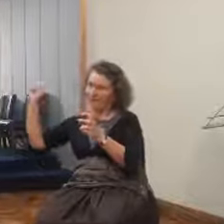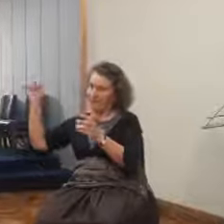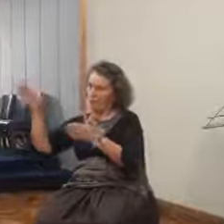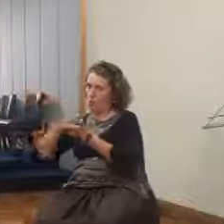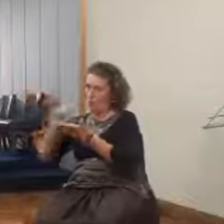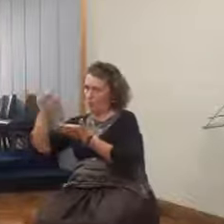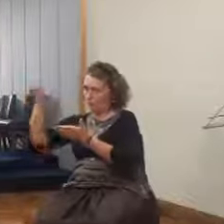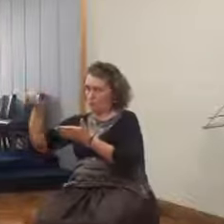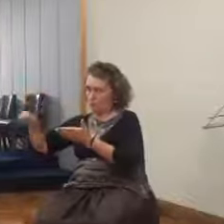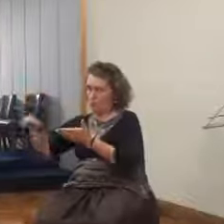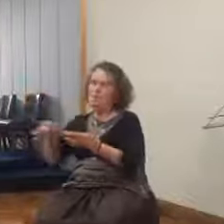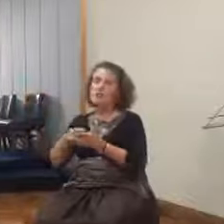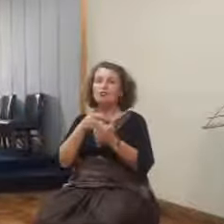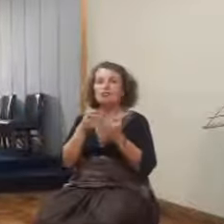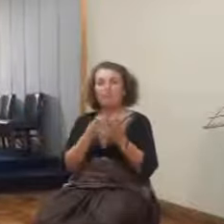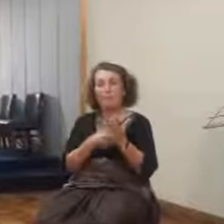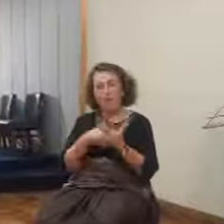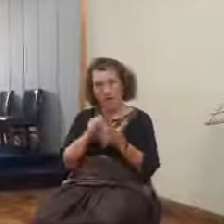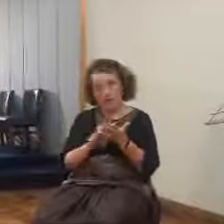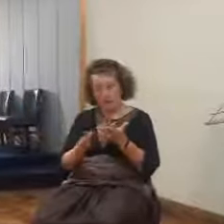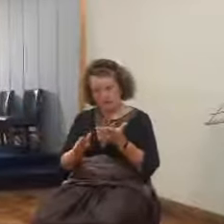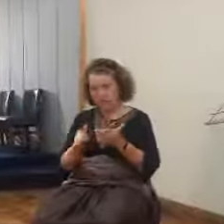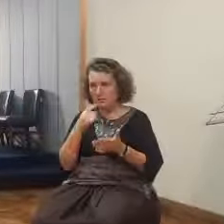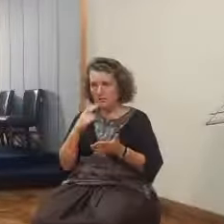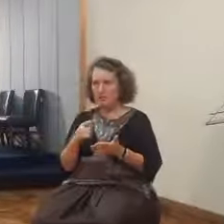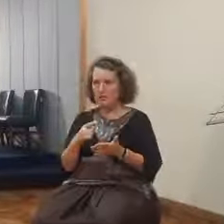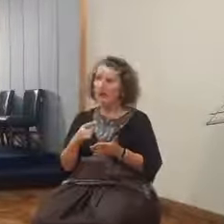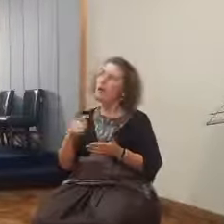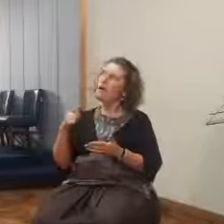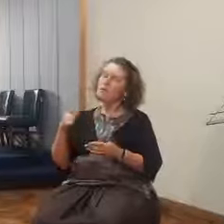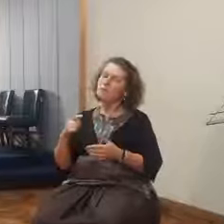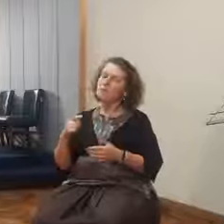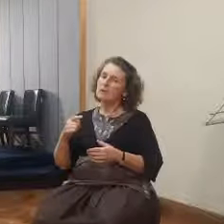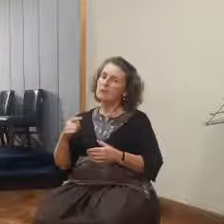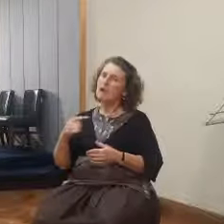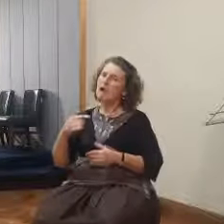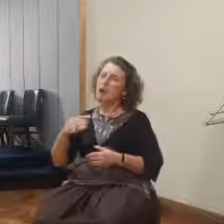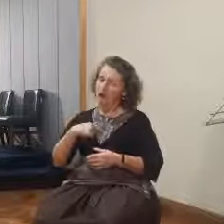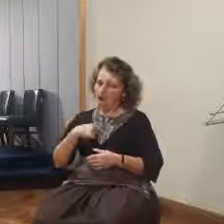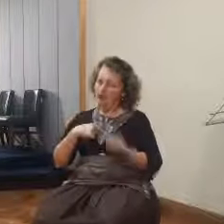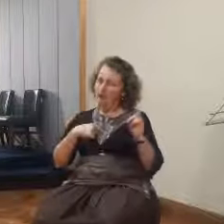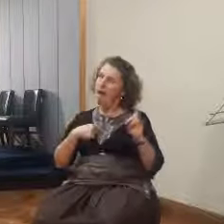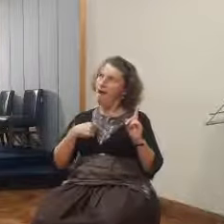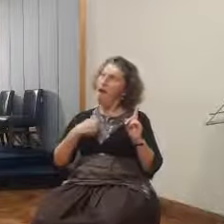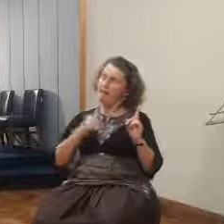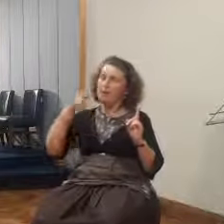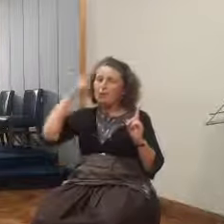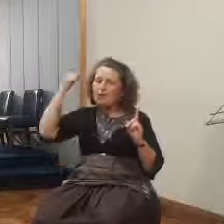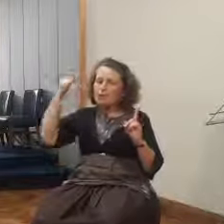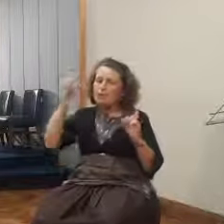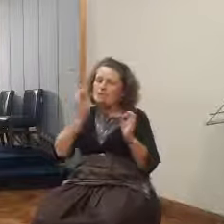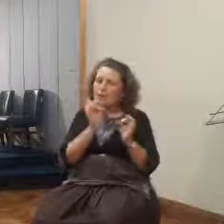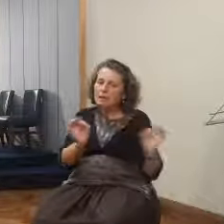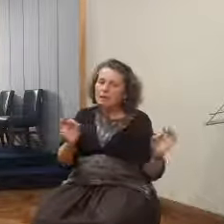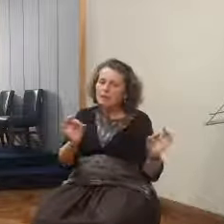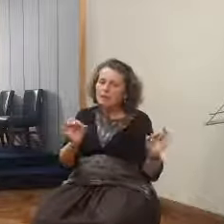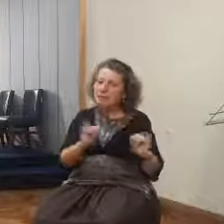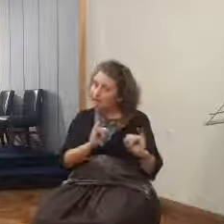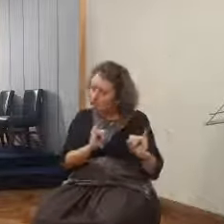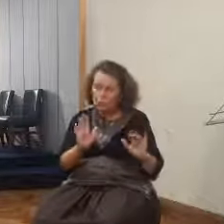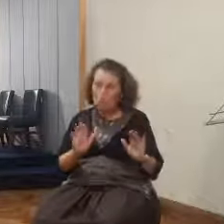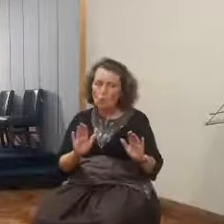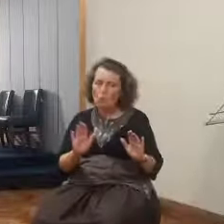thoughts that I think toward you, saith the Lord. Thoughts of peace and not of evil, to